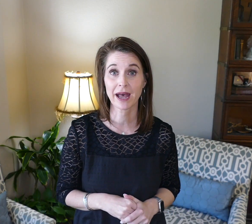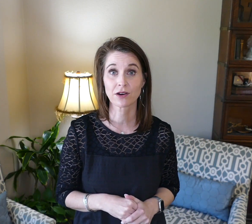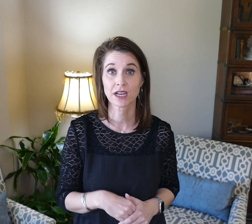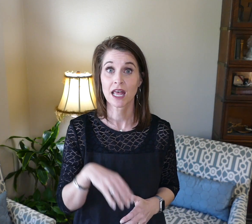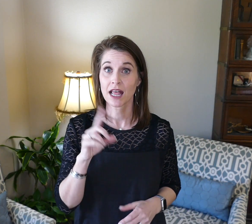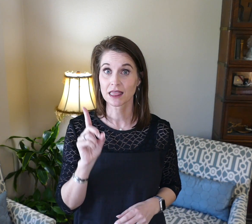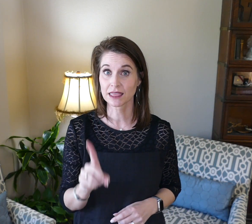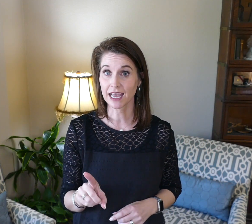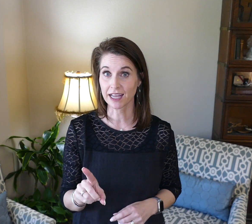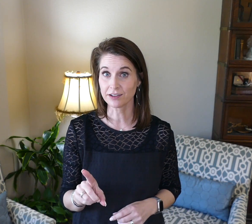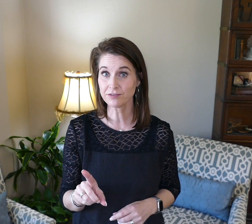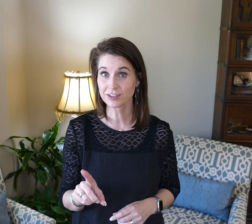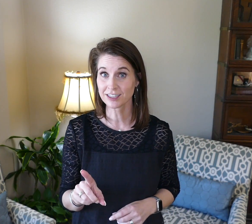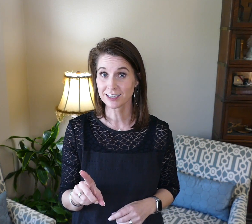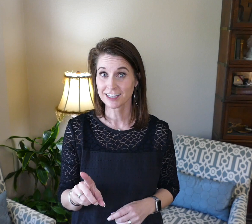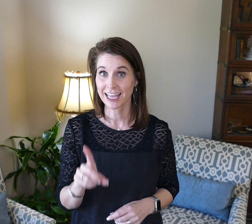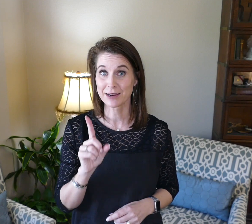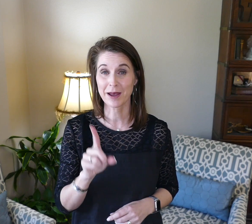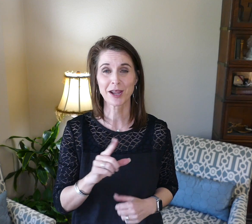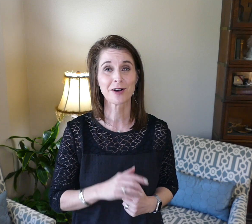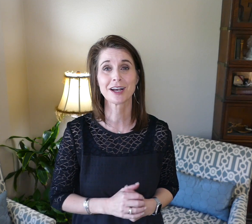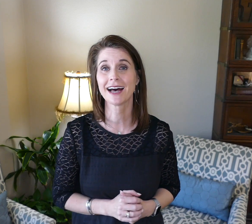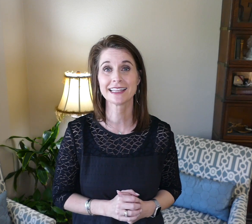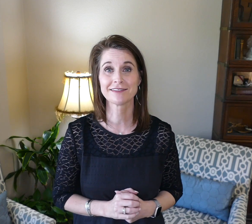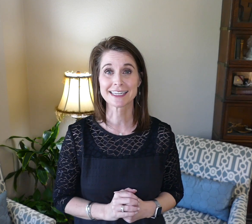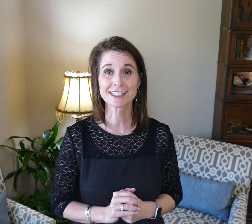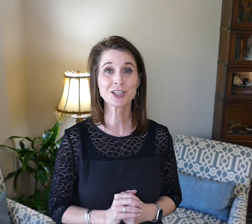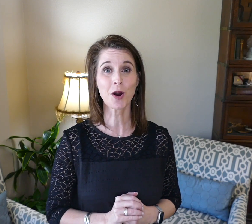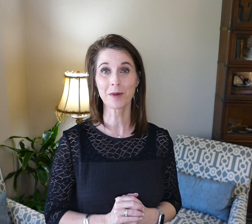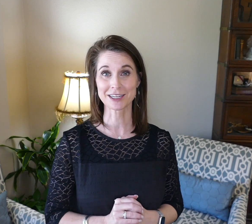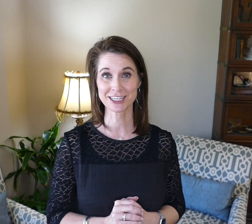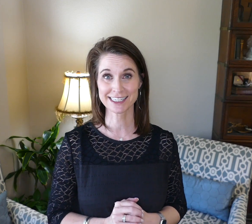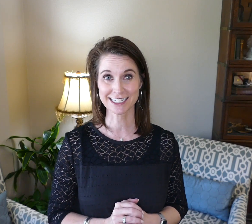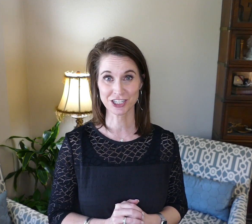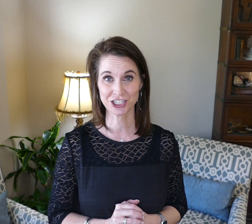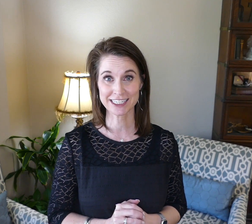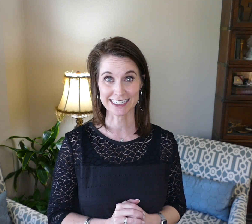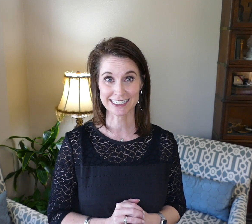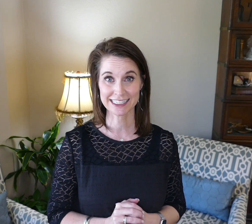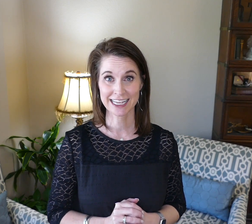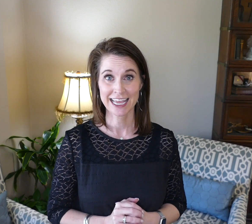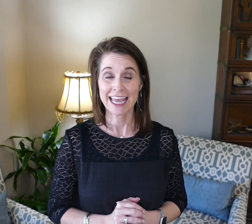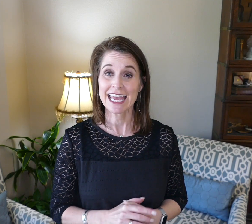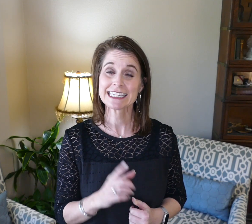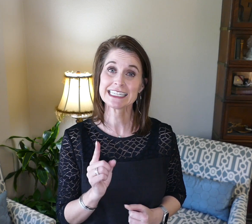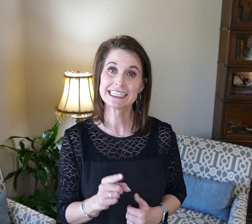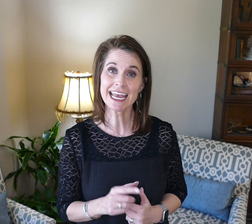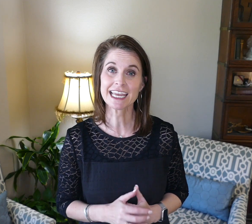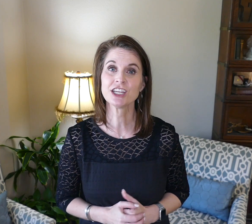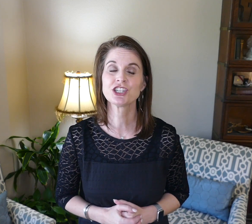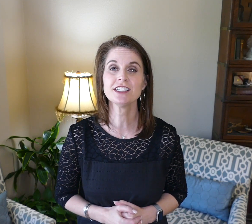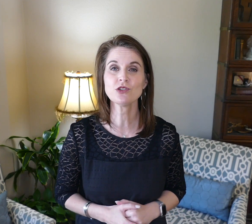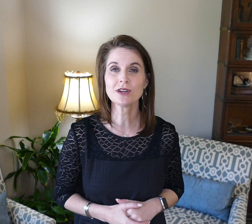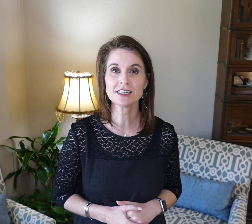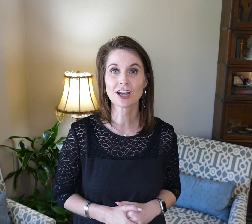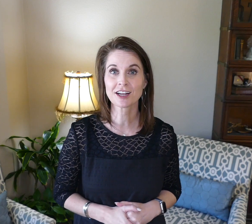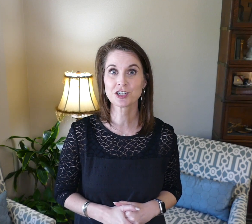about love and about how God loved us so much he sent us Jesus. And today she's going to talk to you